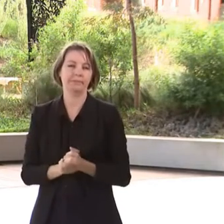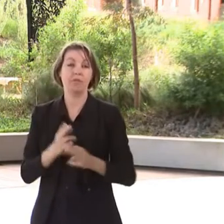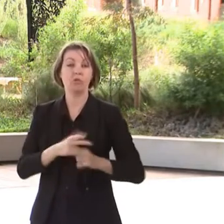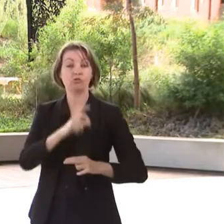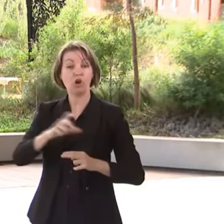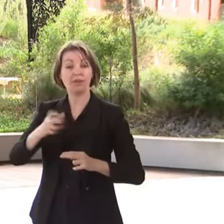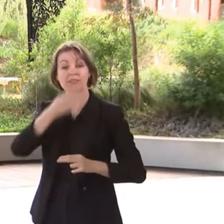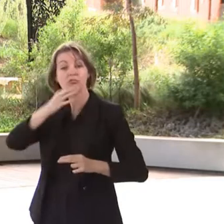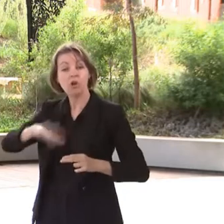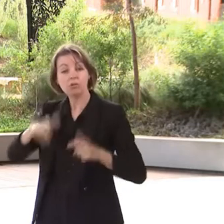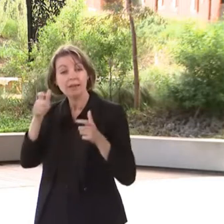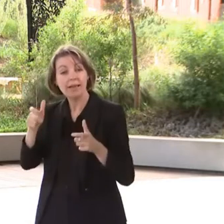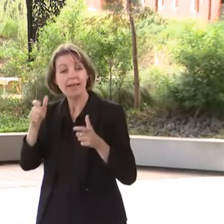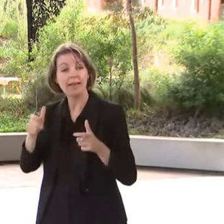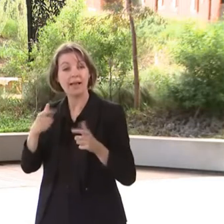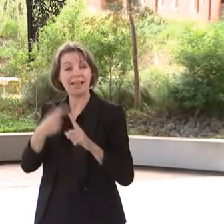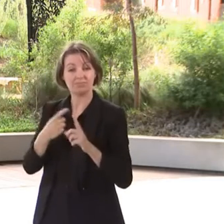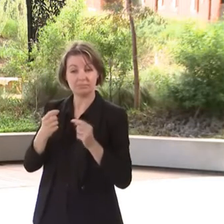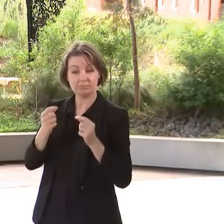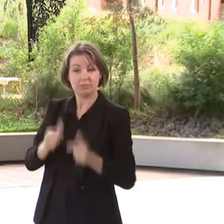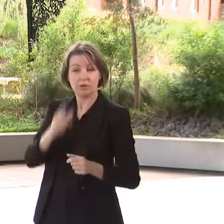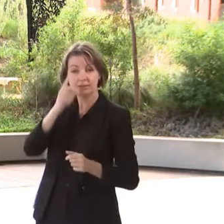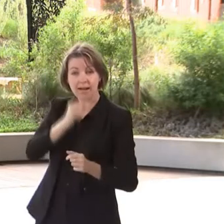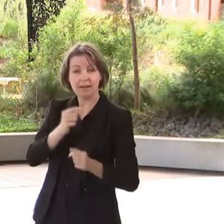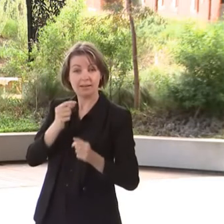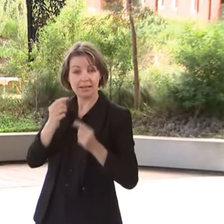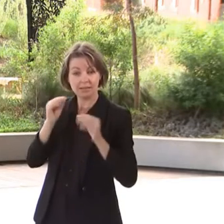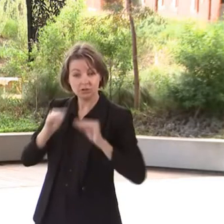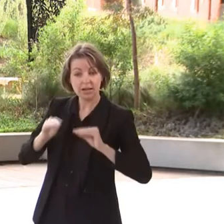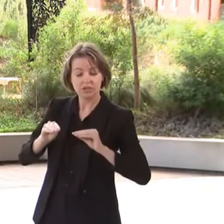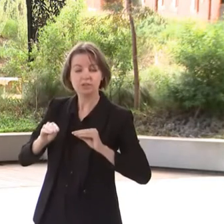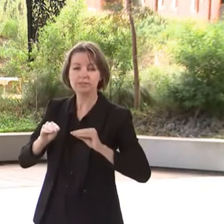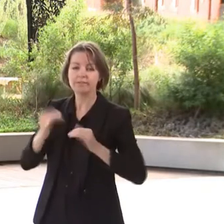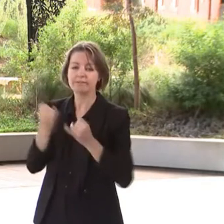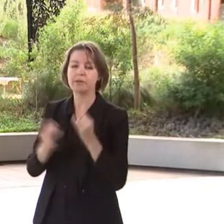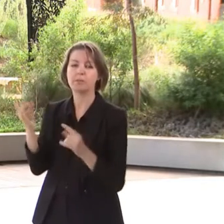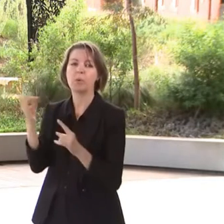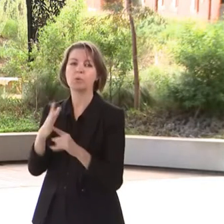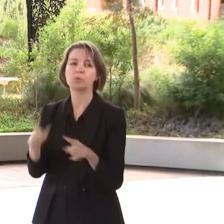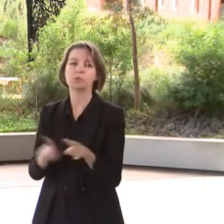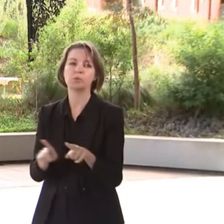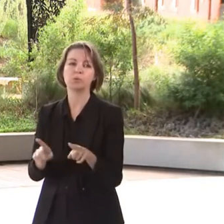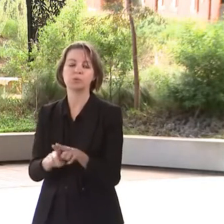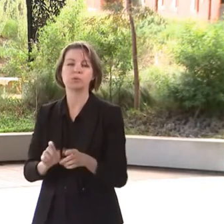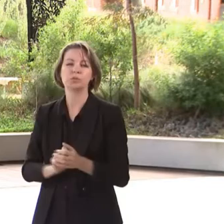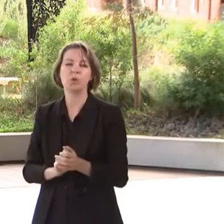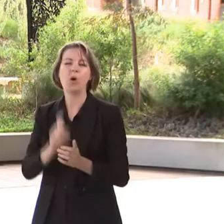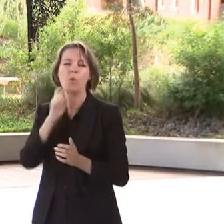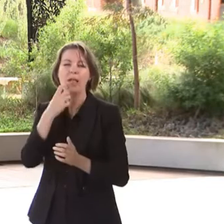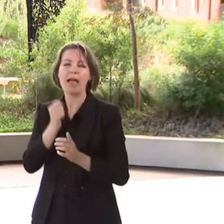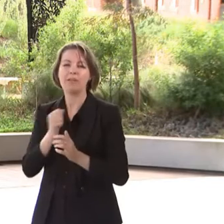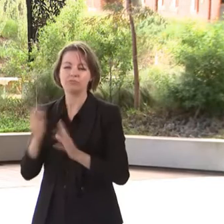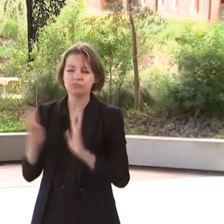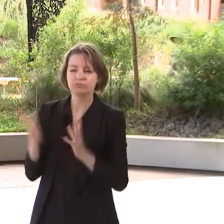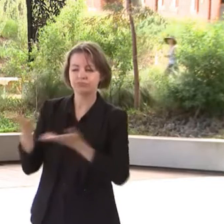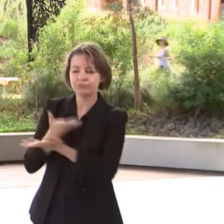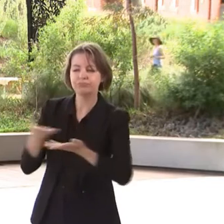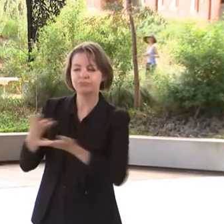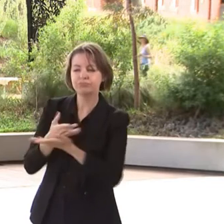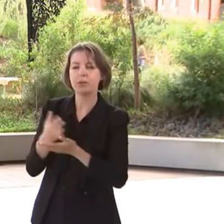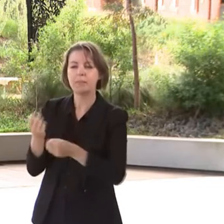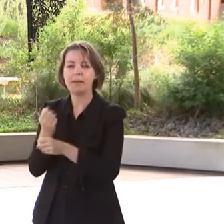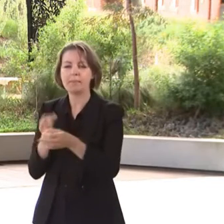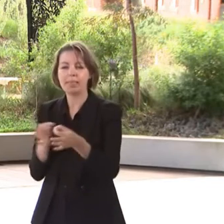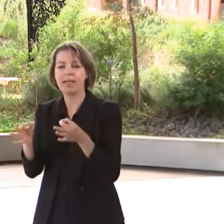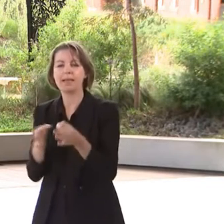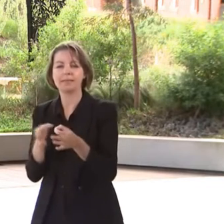early childhood education, it's critically important as well, and we'll be having childcare and early childhood education